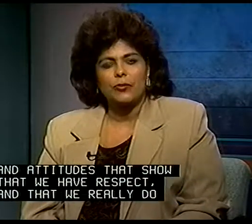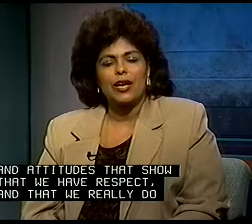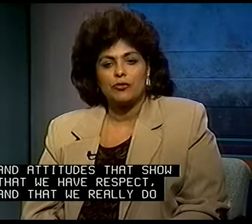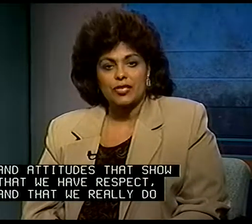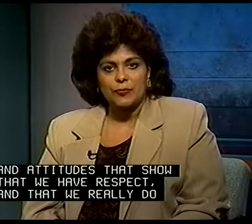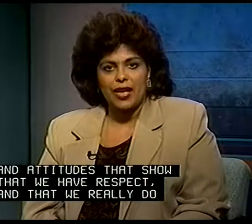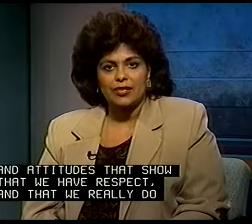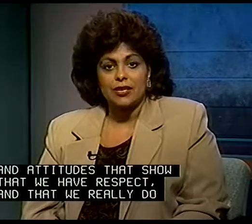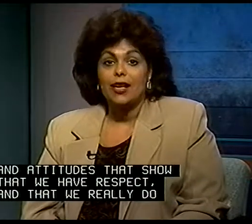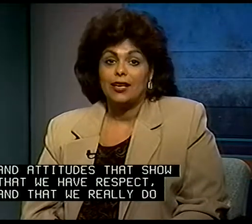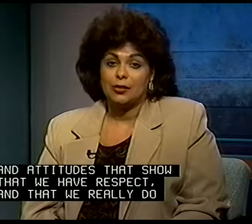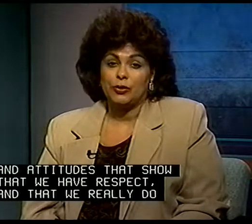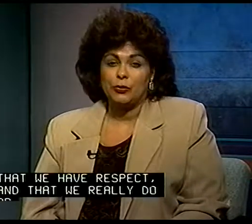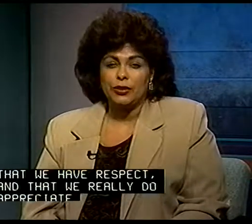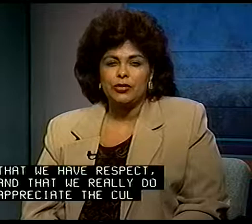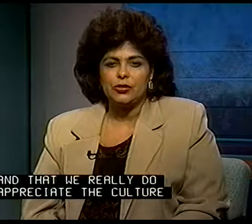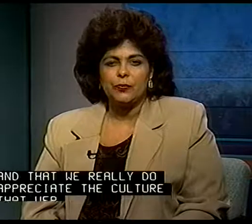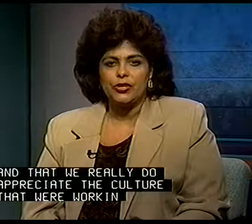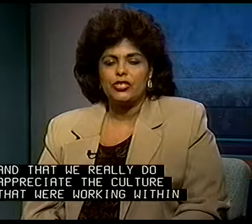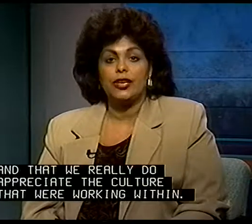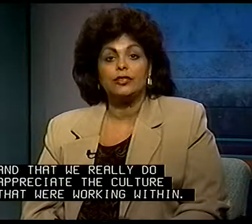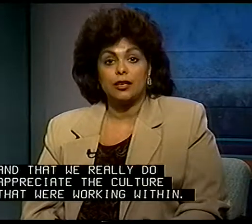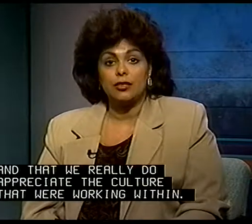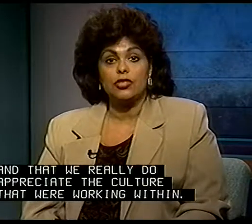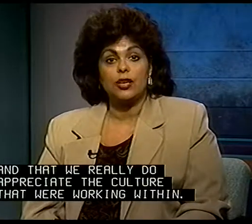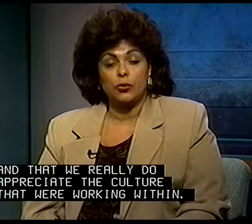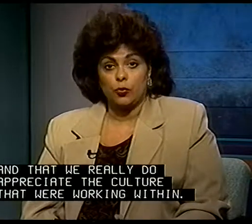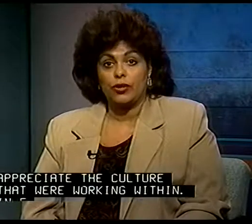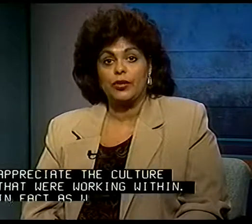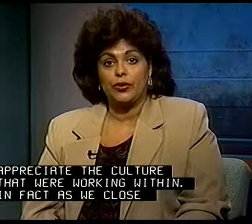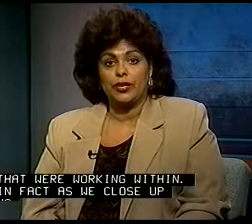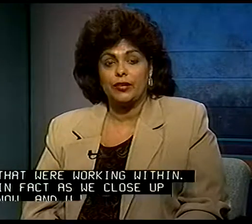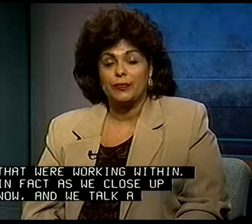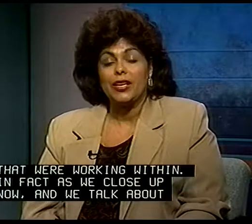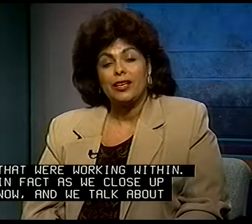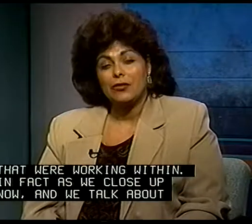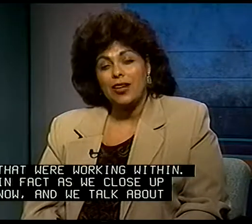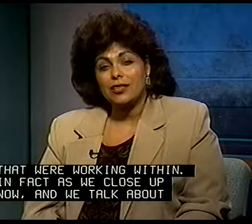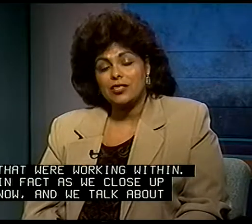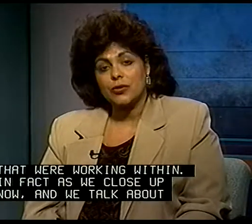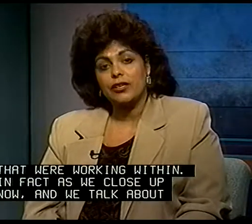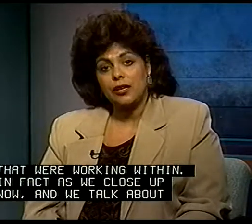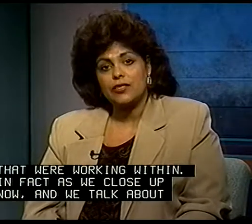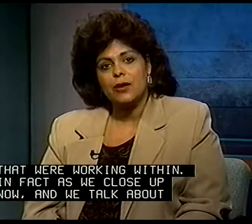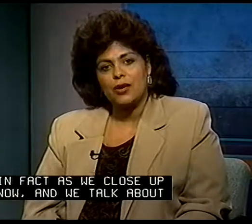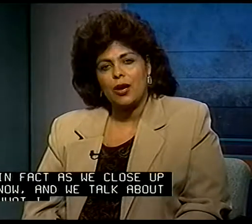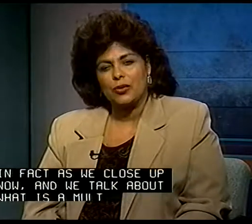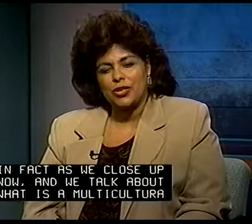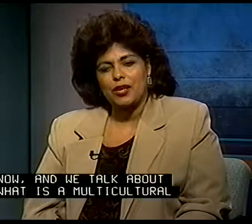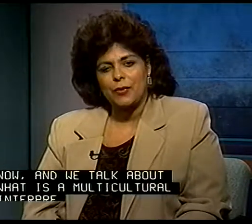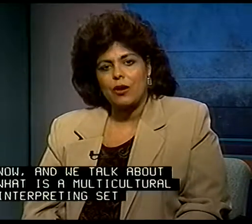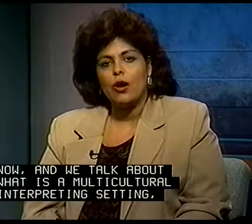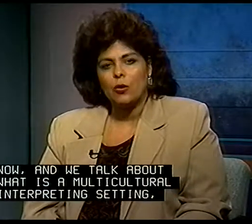we have respect and that we really do appreciate the culture that we're working within. In fact, as we close up now and we talk about what